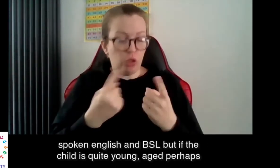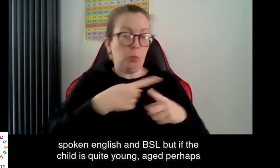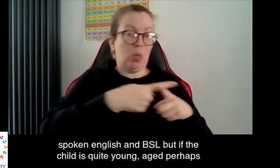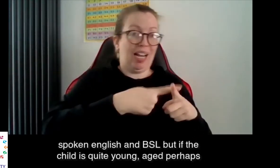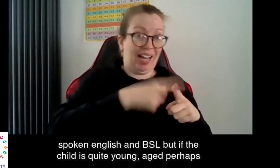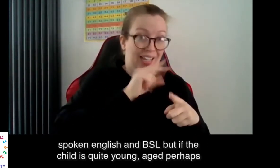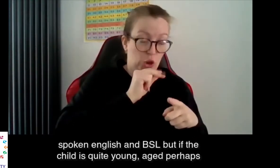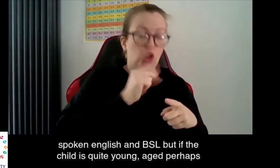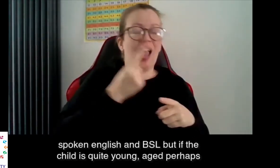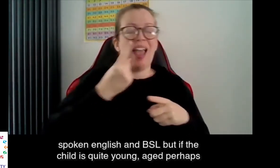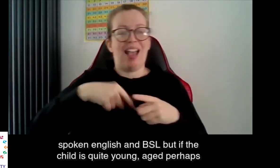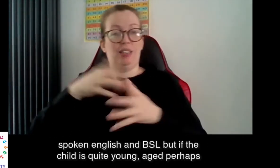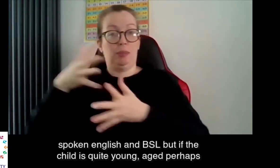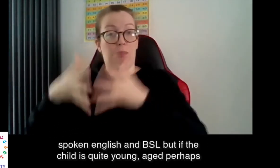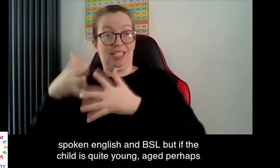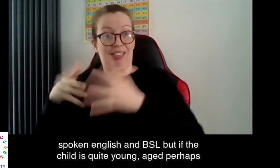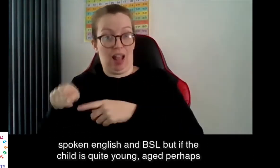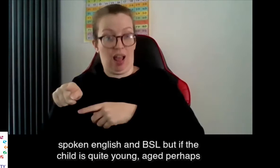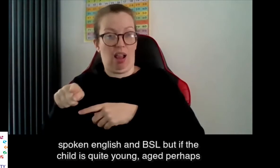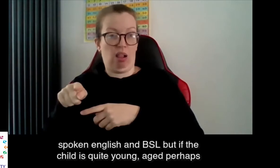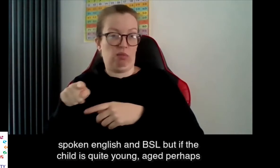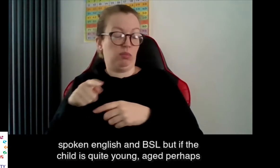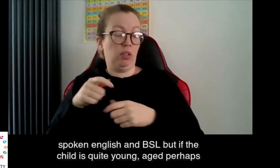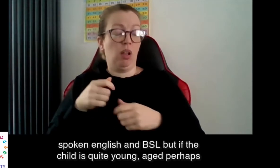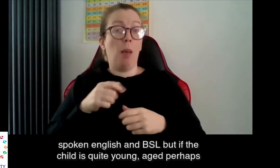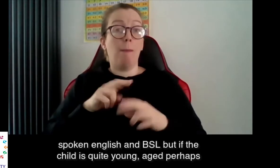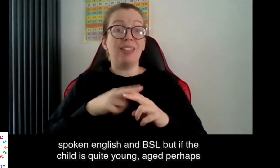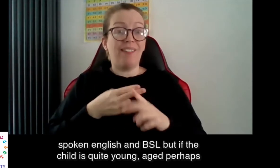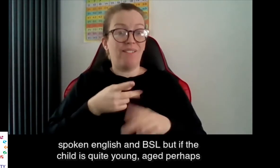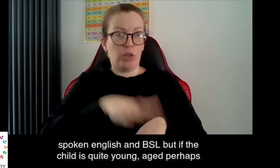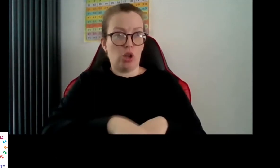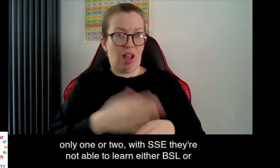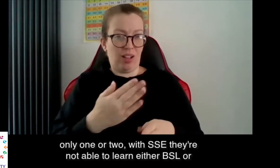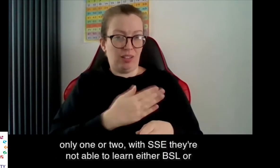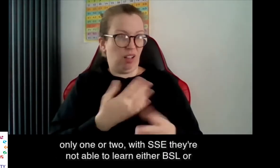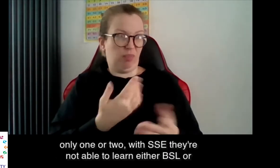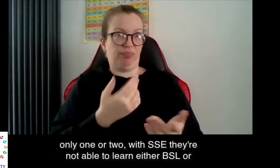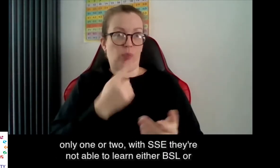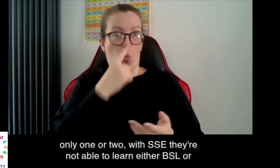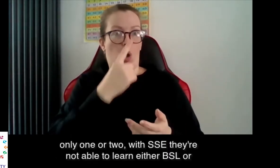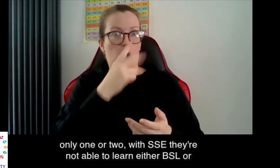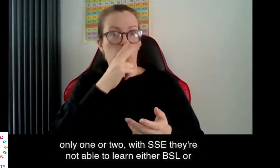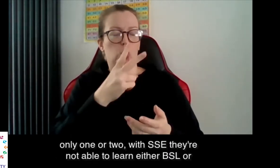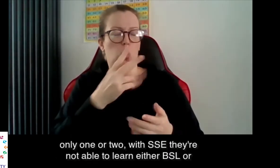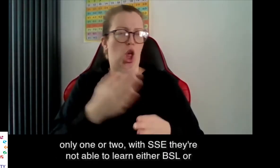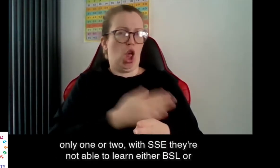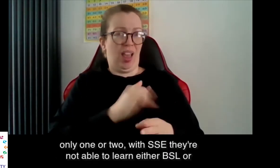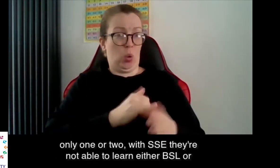BSL. But if the child is quite young, aged perhaps only 1 or 2, with SSE they're not able